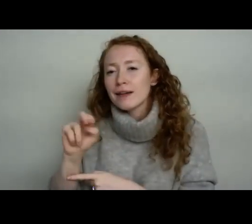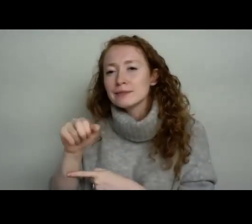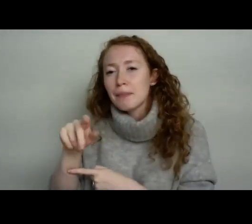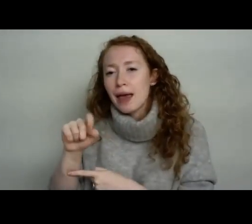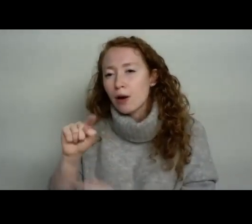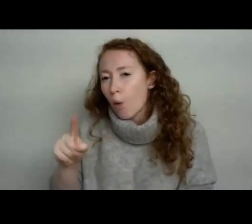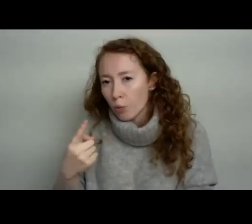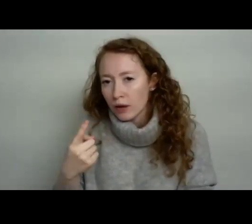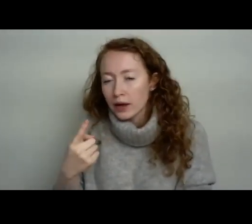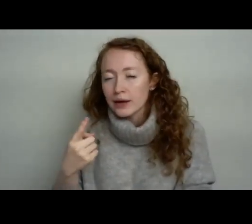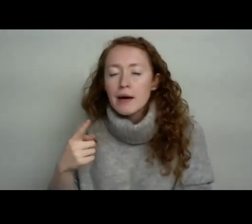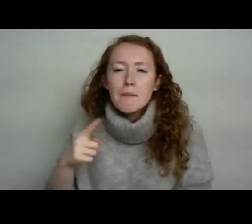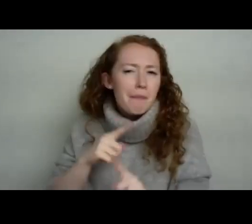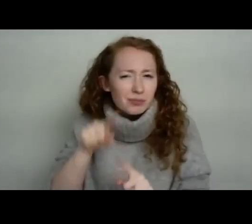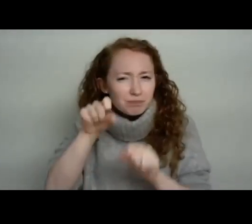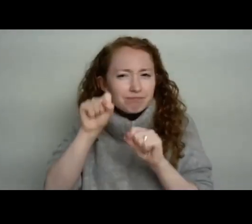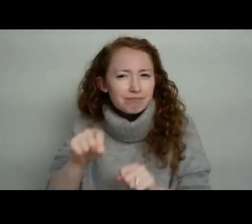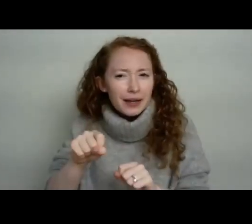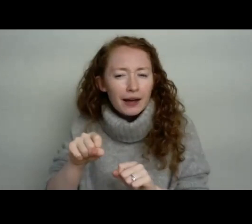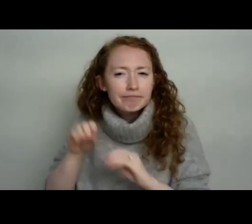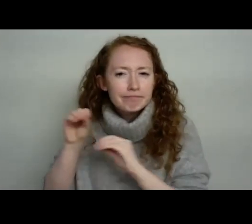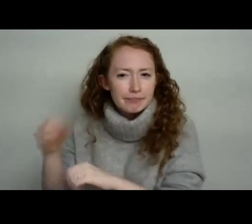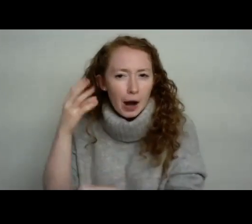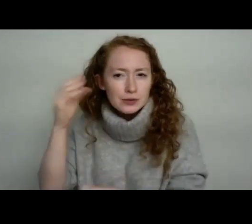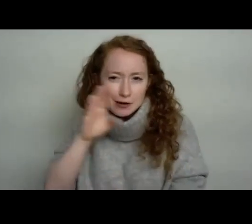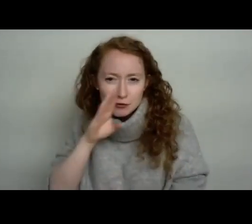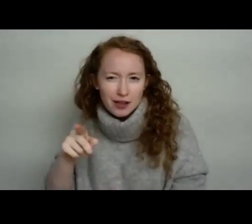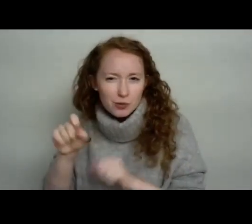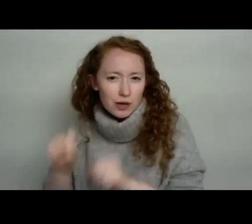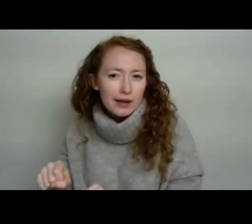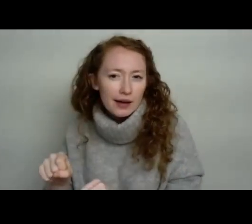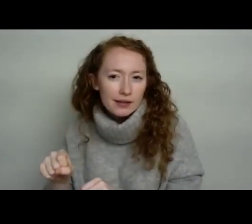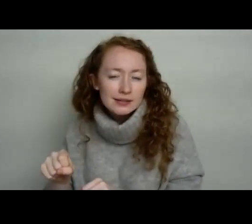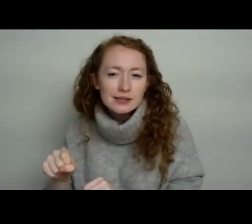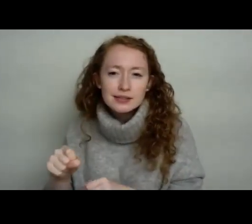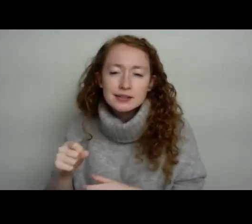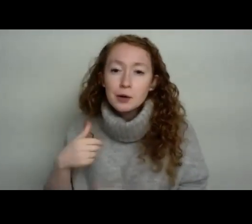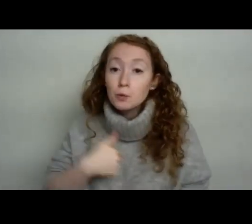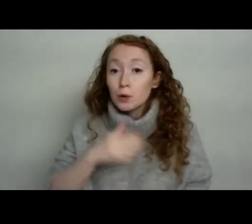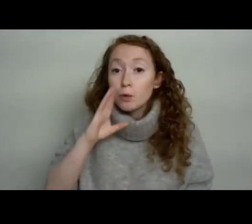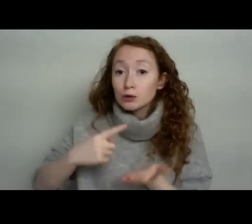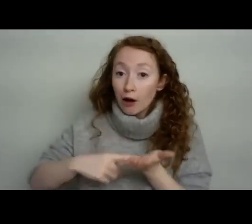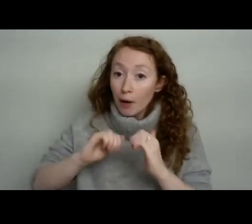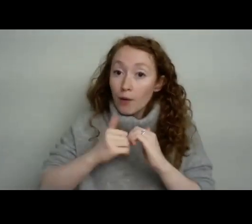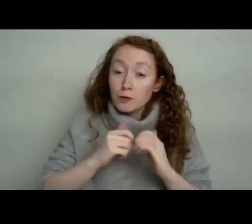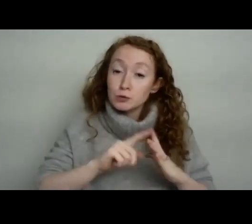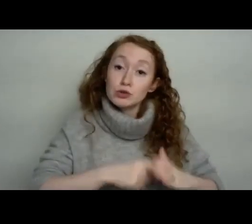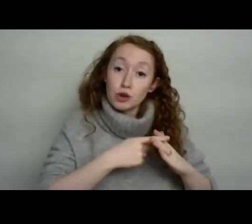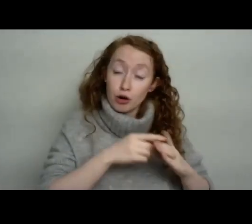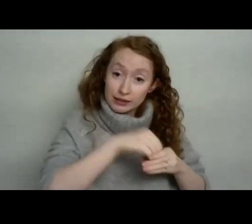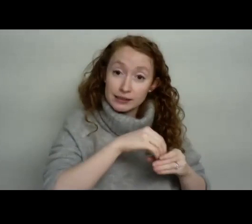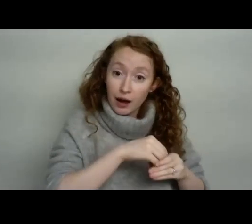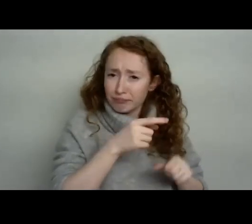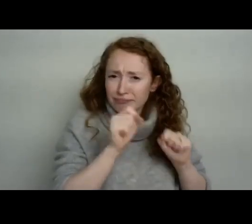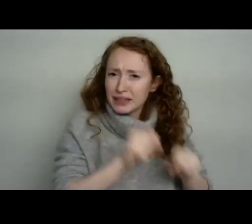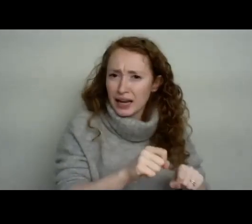them, we'll talk about sowing indoors soon. If that doesn't sound like your cup of tea, know that it is possible. It just is a